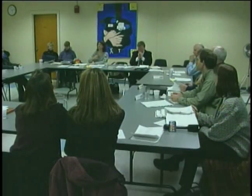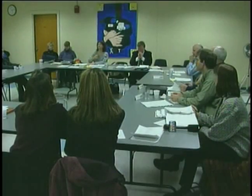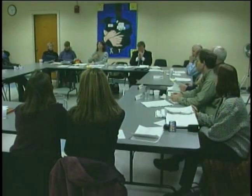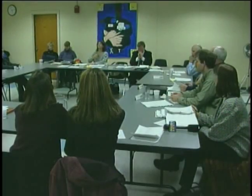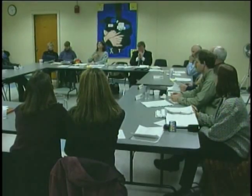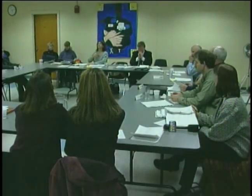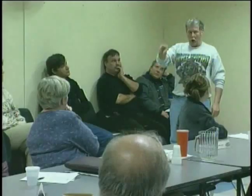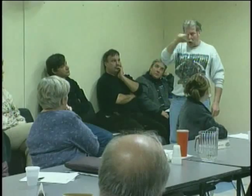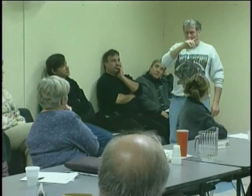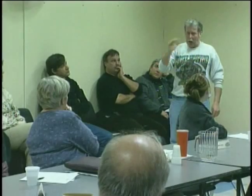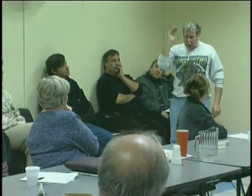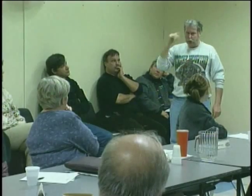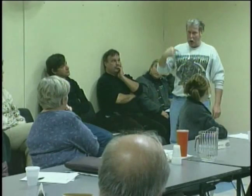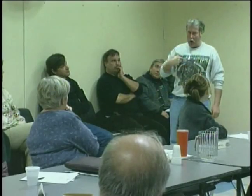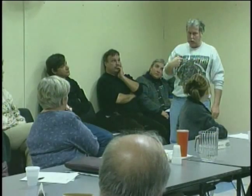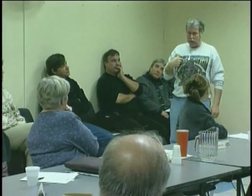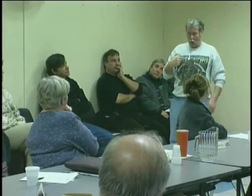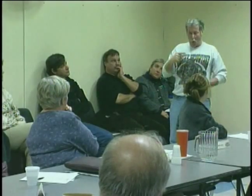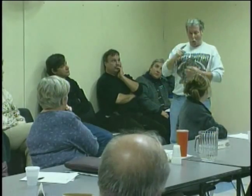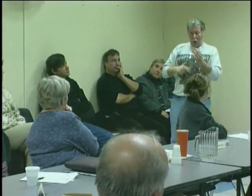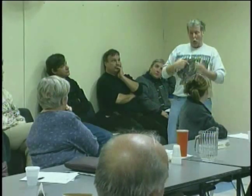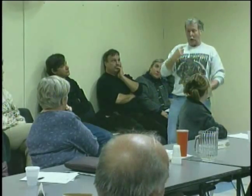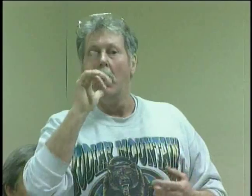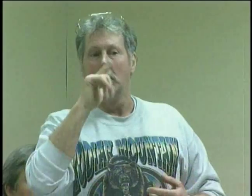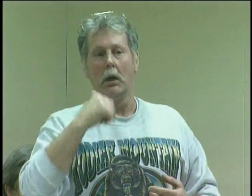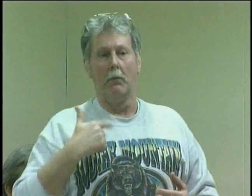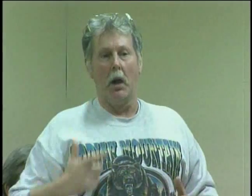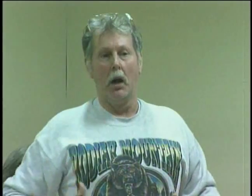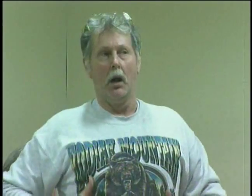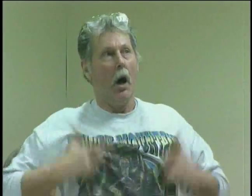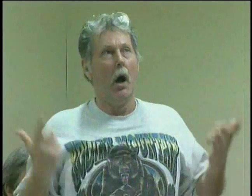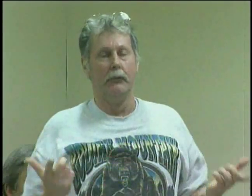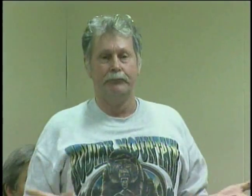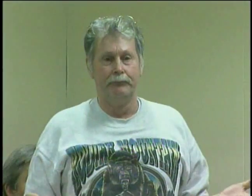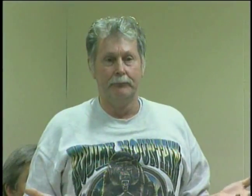Board the betrayal by people he trusted was getting too painful to live with.